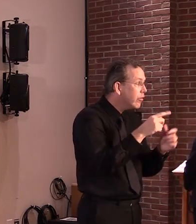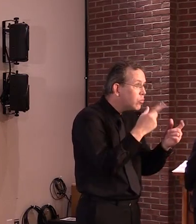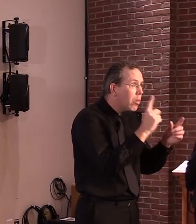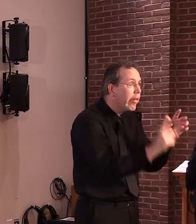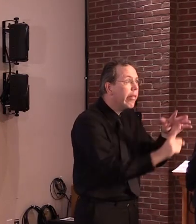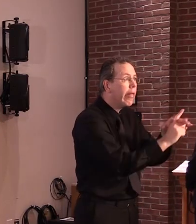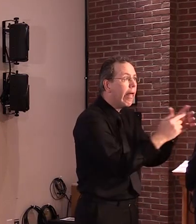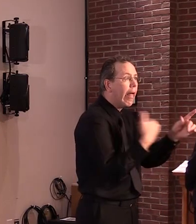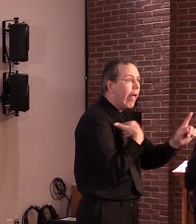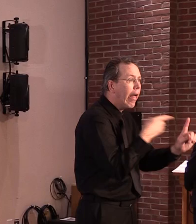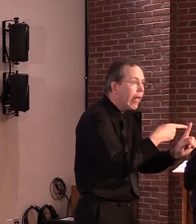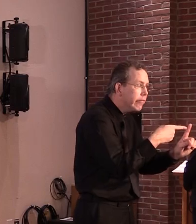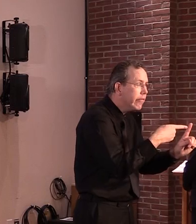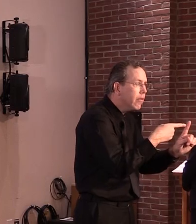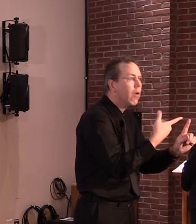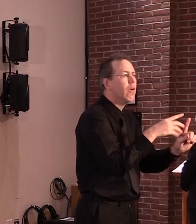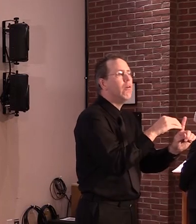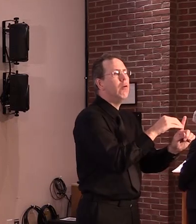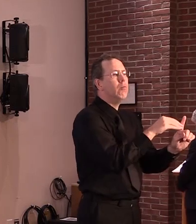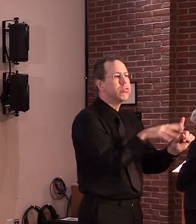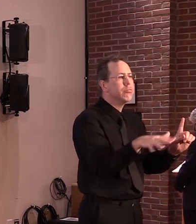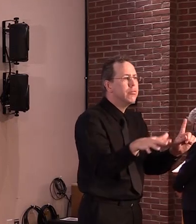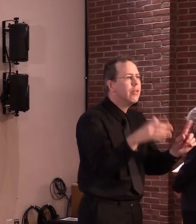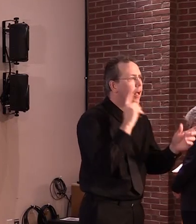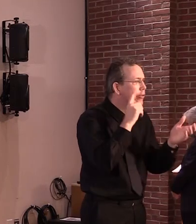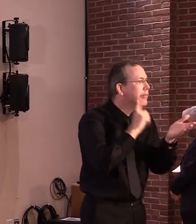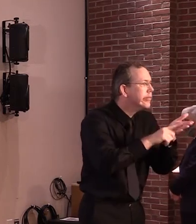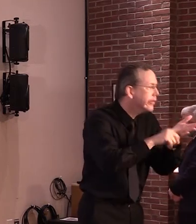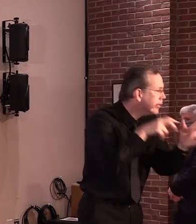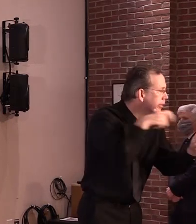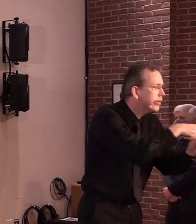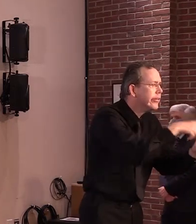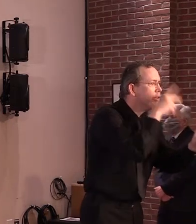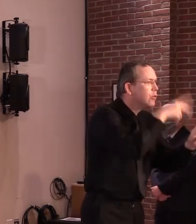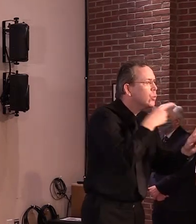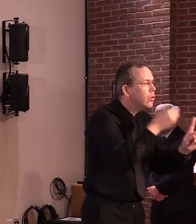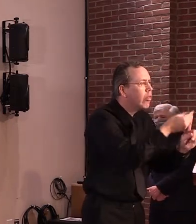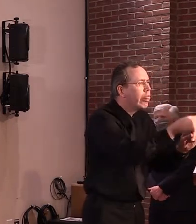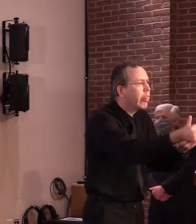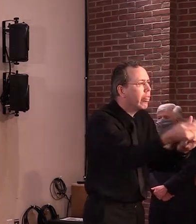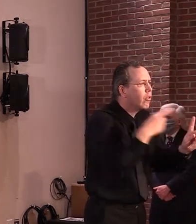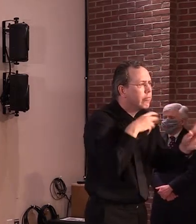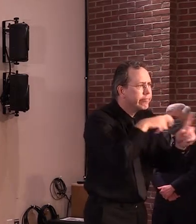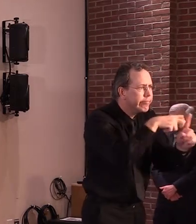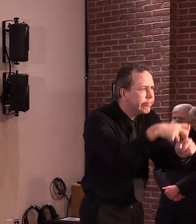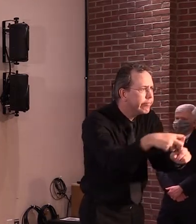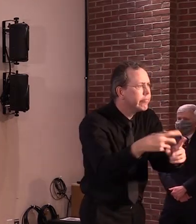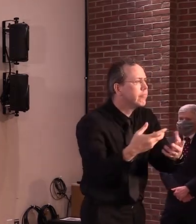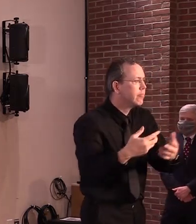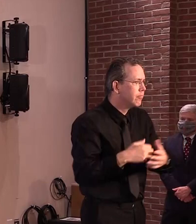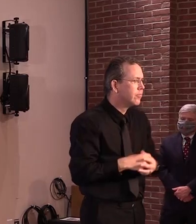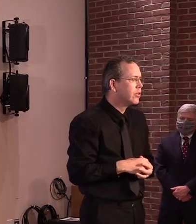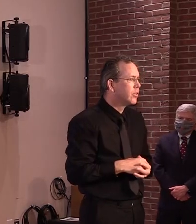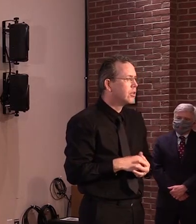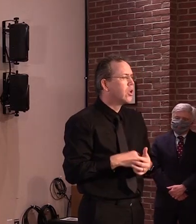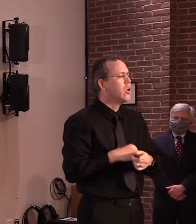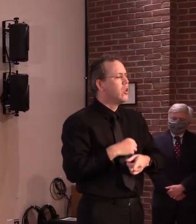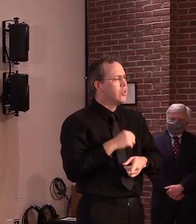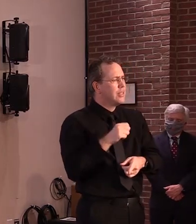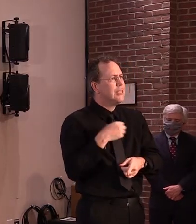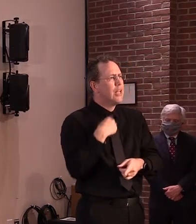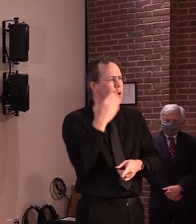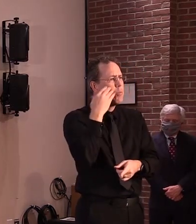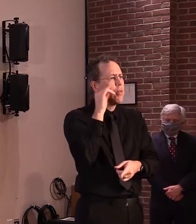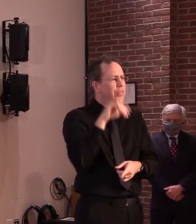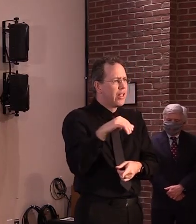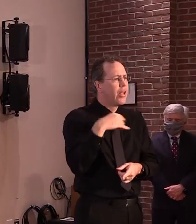I heard you over the weed whacker that appeared outside my window. Thank you. Oh, I do know that about lodging and campground. Yeah, I'm aware of that.